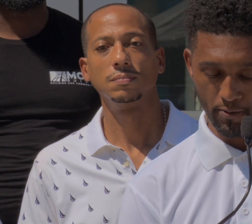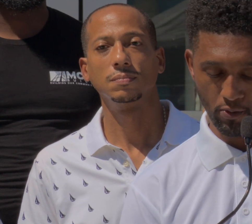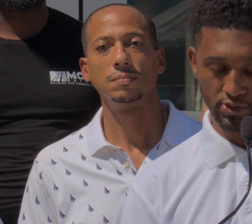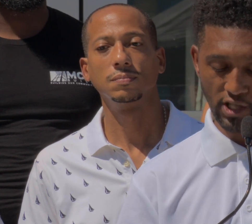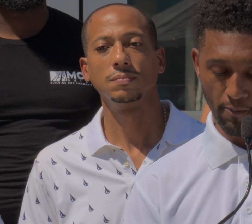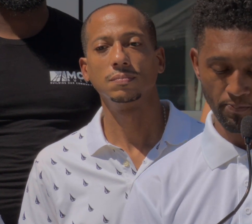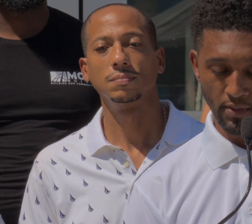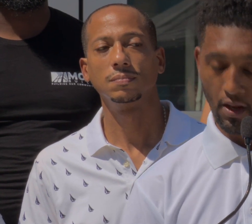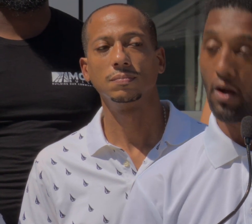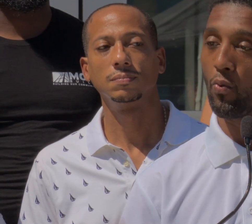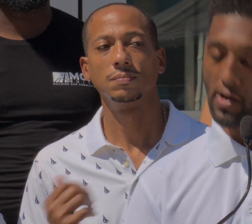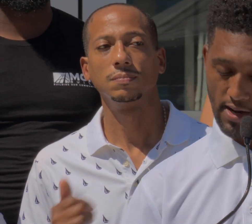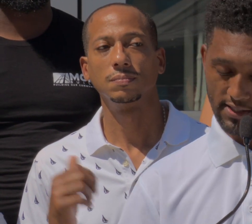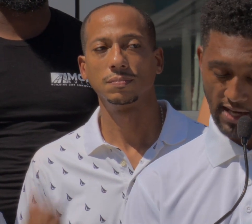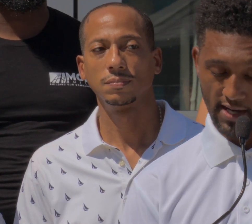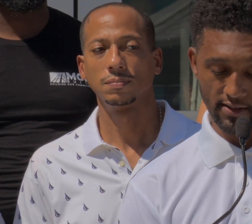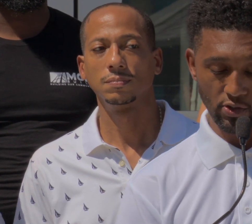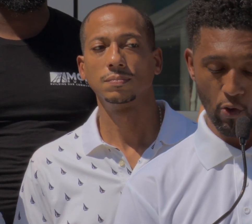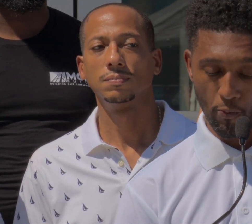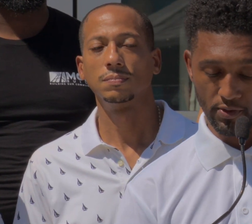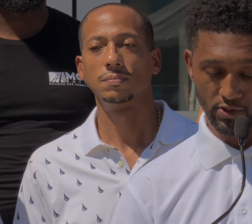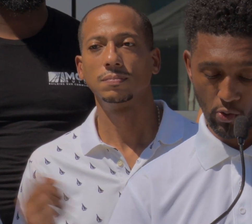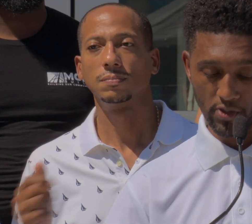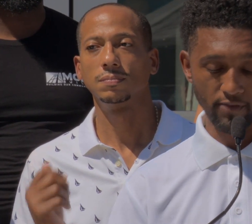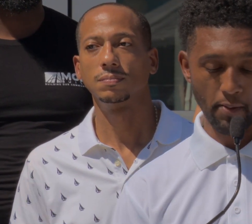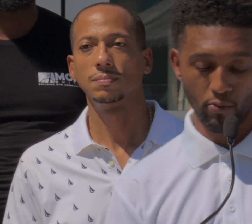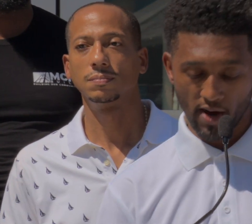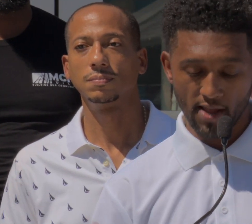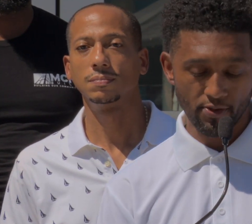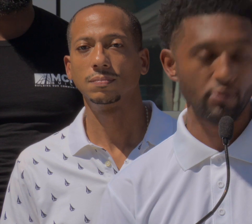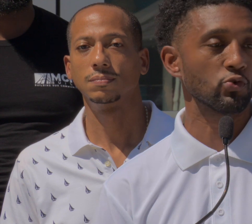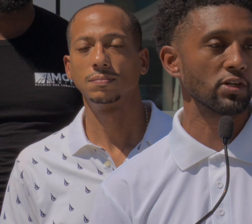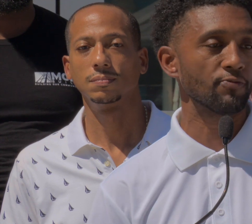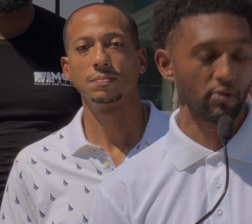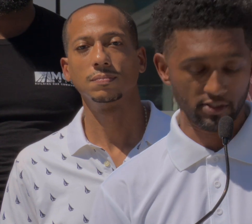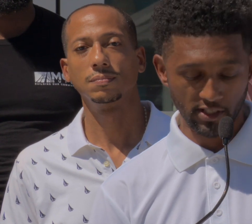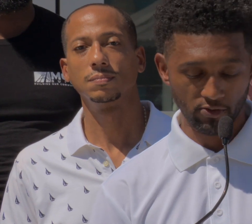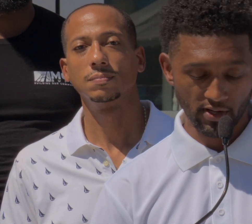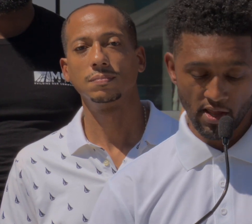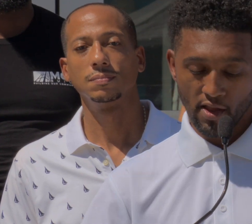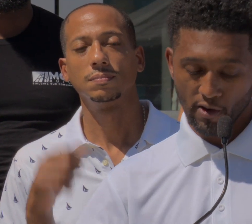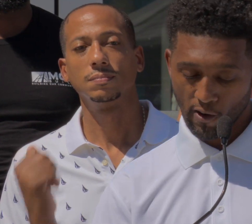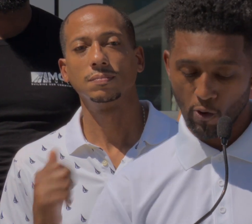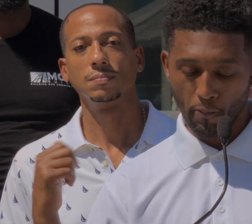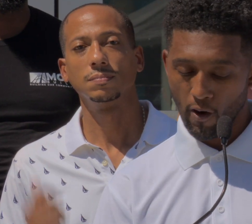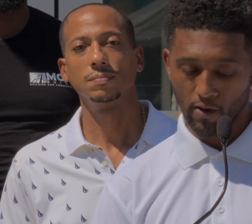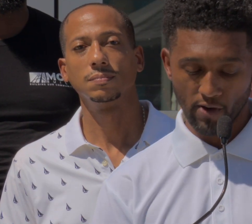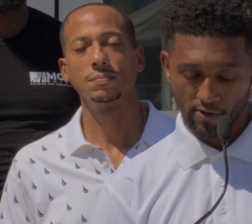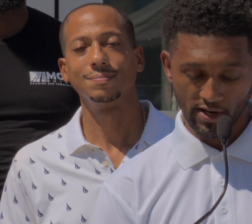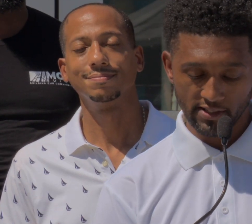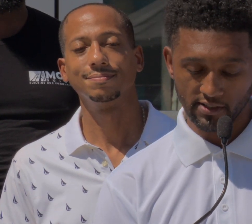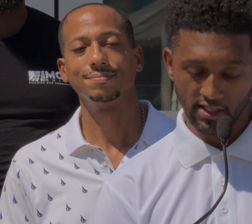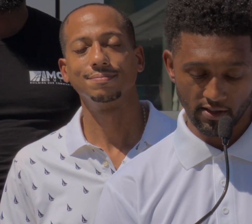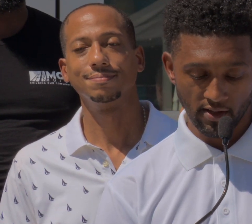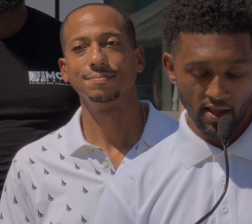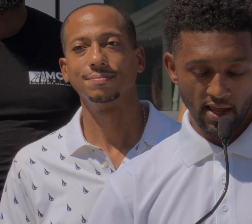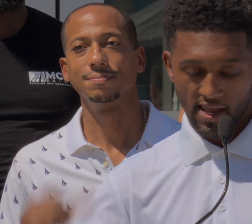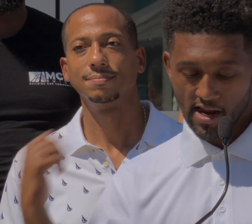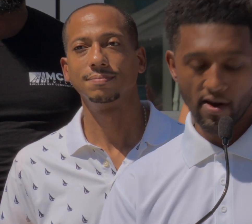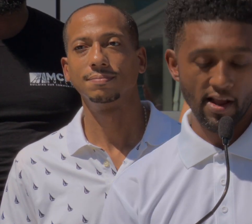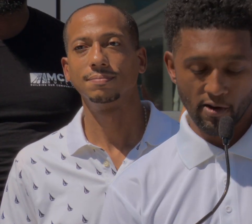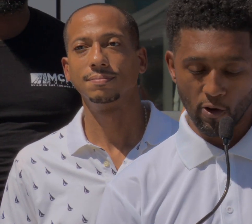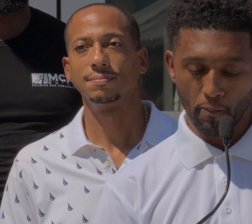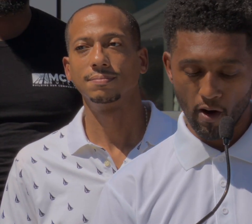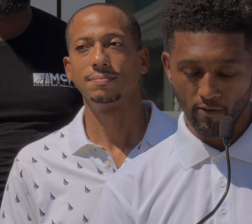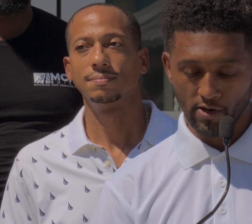young people. So, we are excited to open the doors of a brand new 21st century Carroll Park Recreation Center.